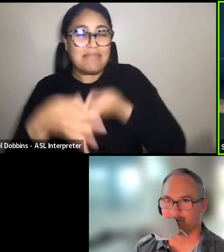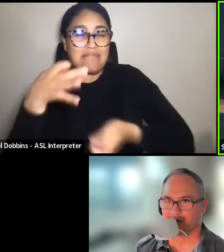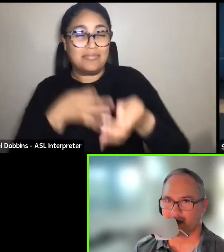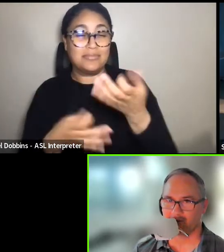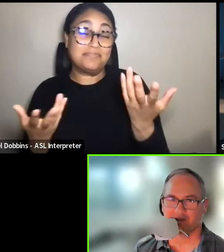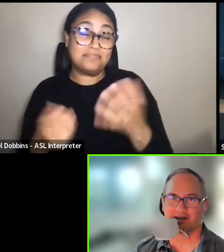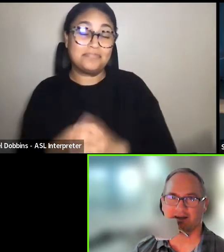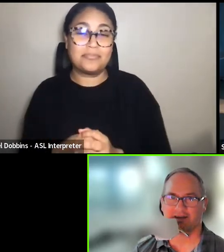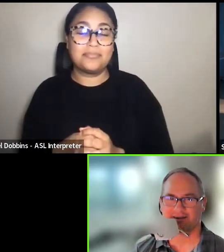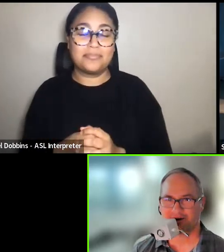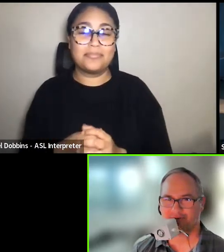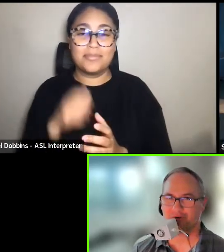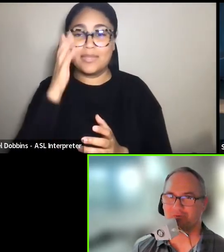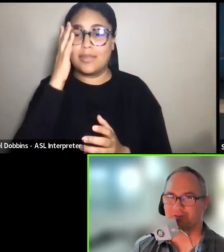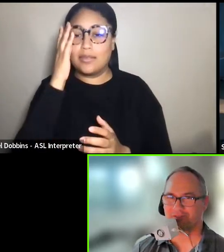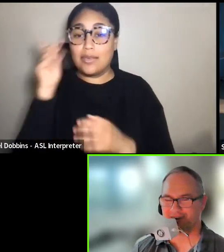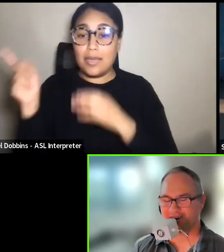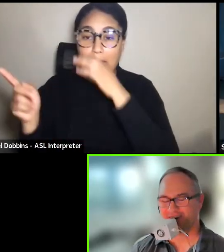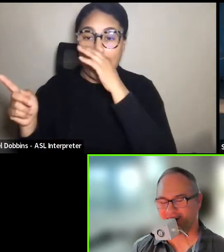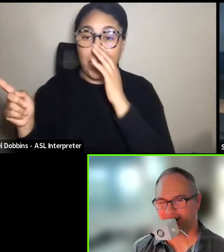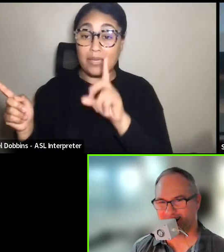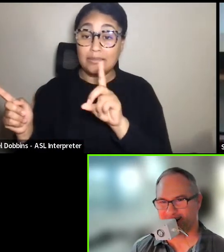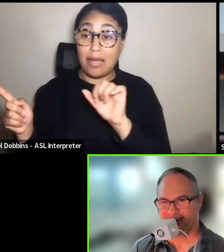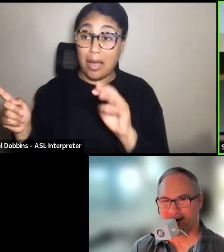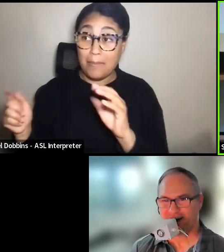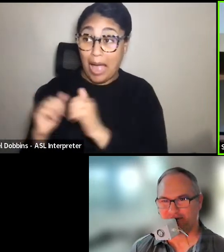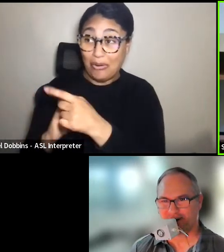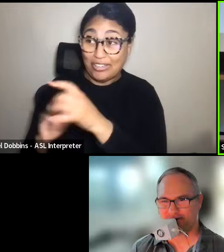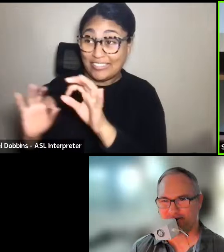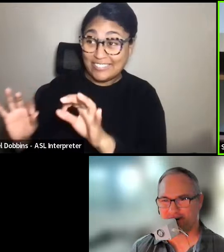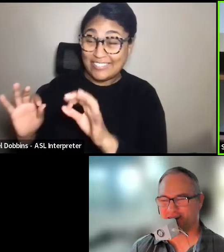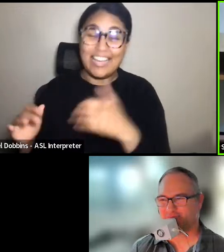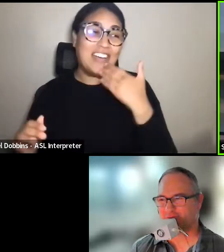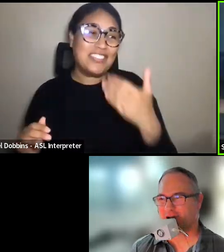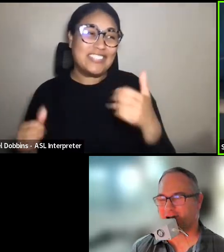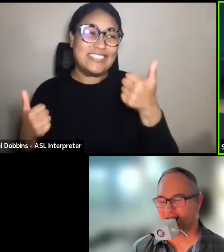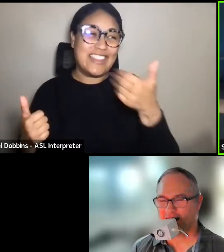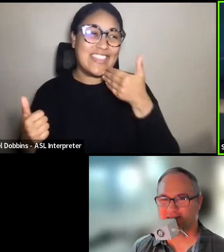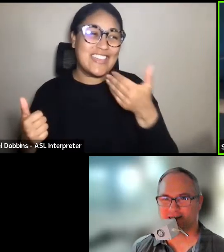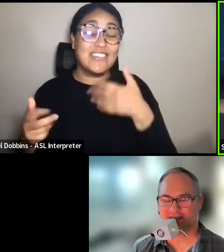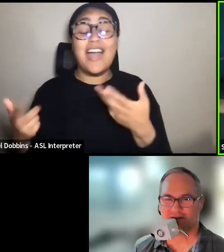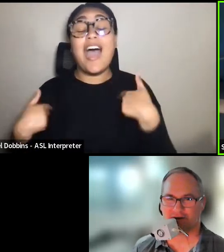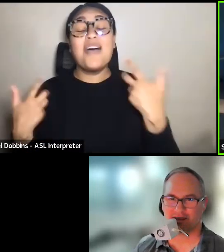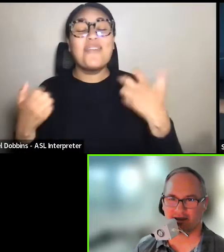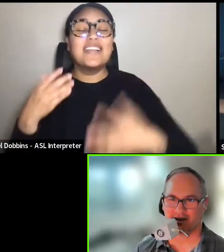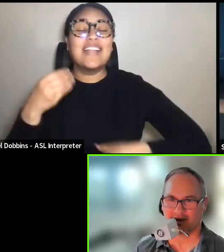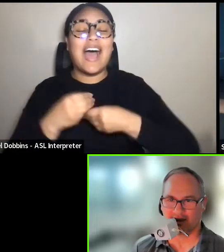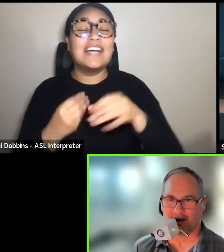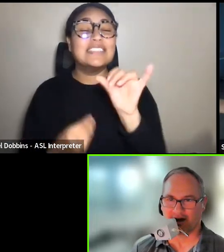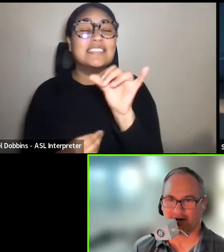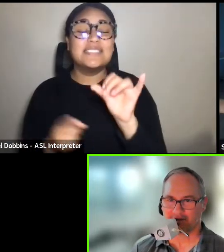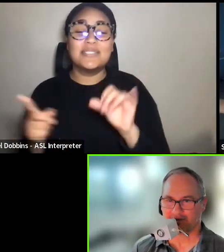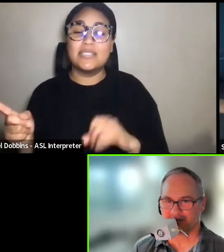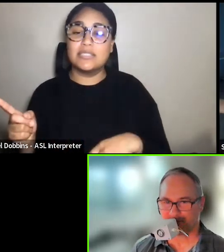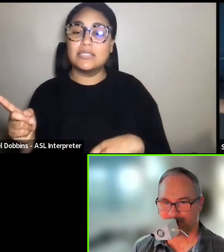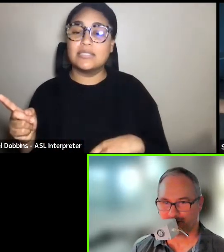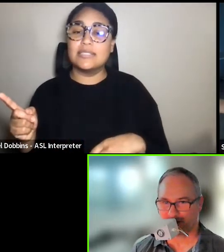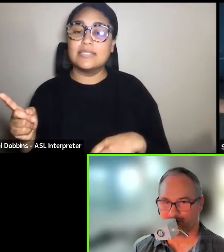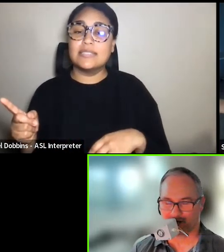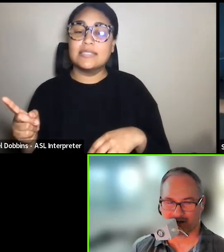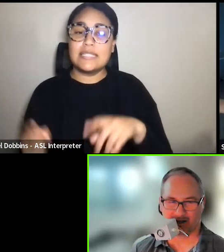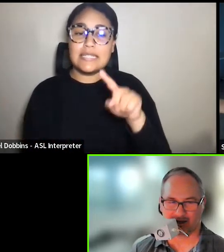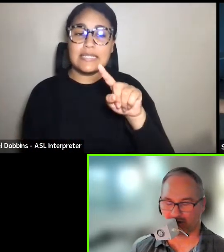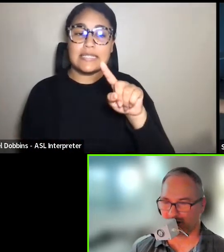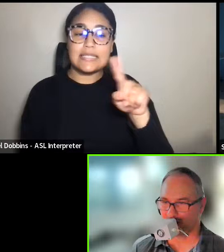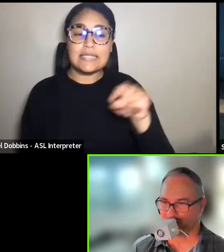Don. I was just gonna, I'm doing well, thank you. I wanted to add to that too, and I think Mr.